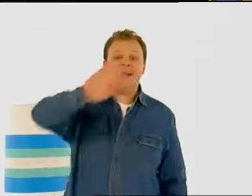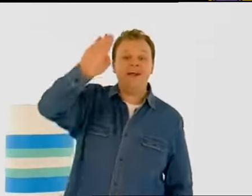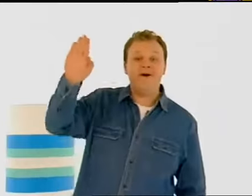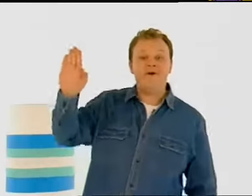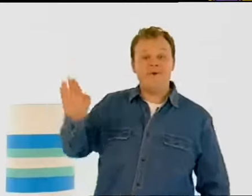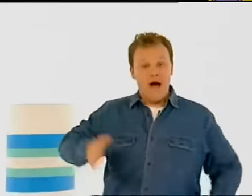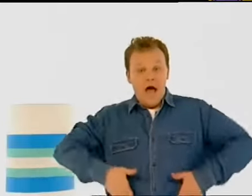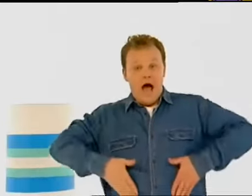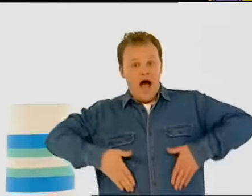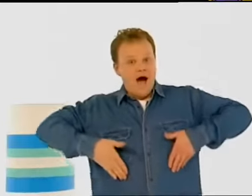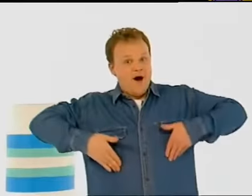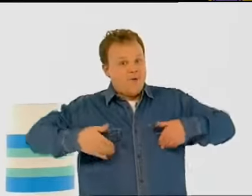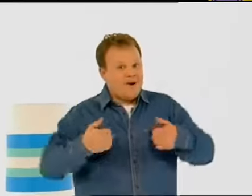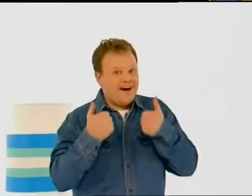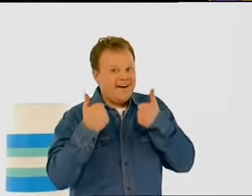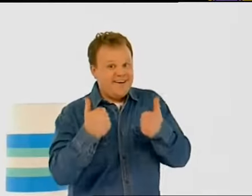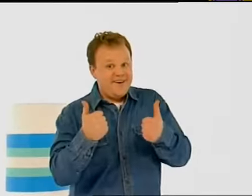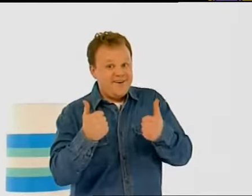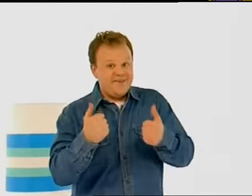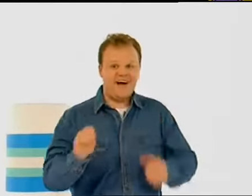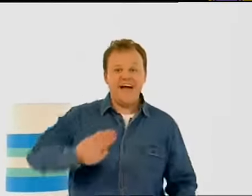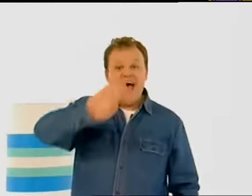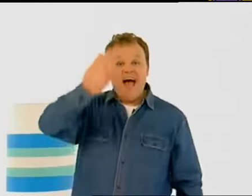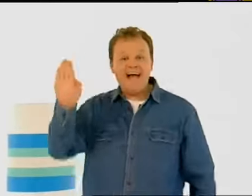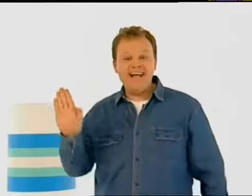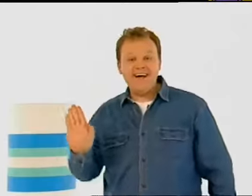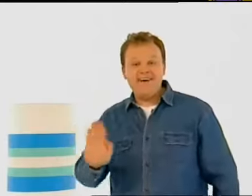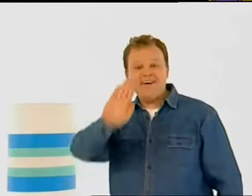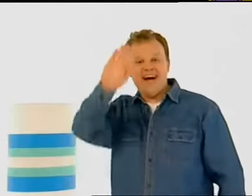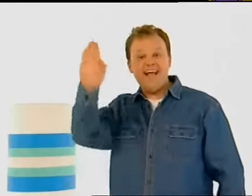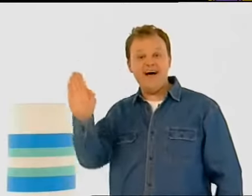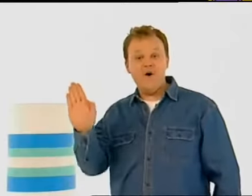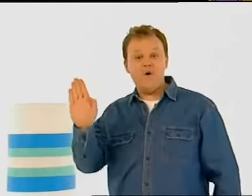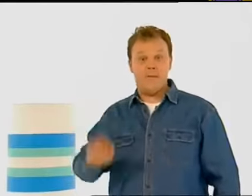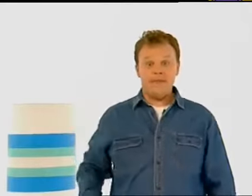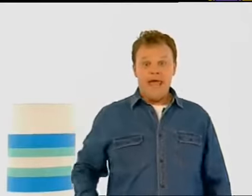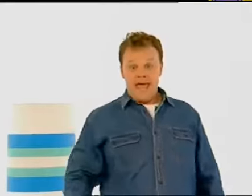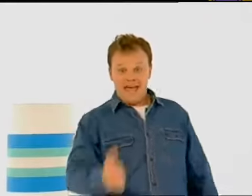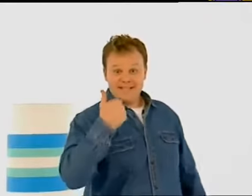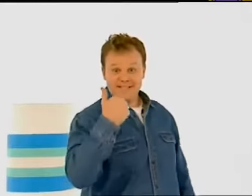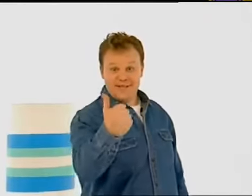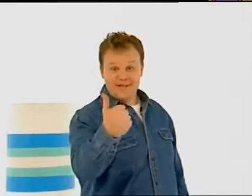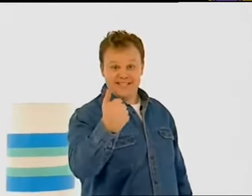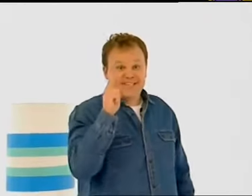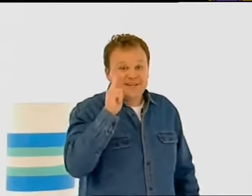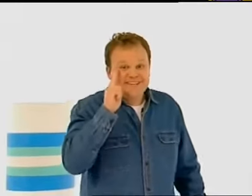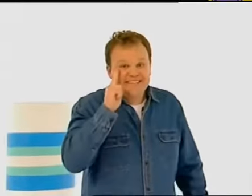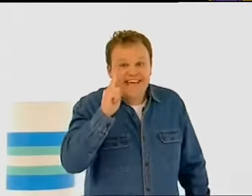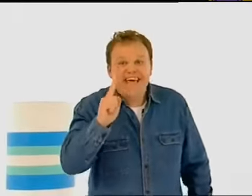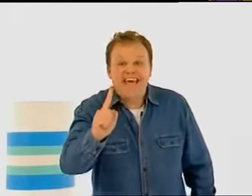hello, how are you? Hello, hello, it's good to see